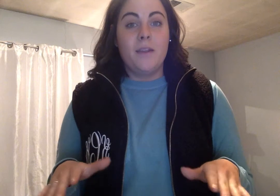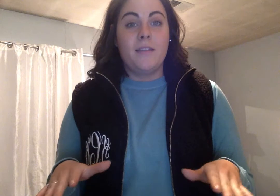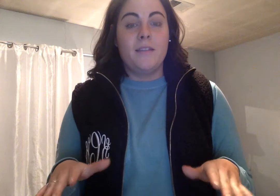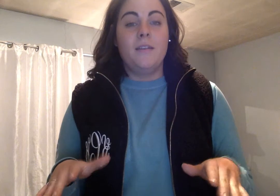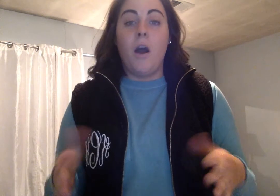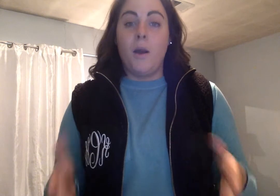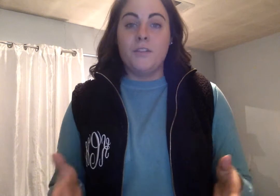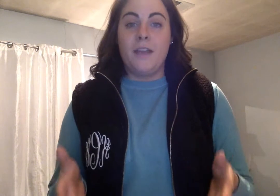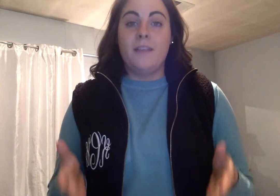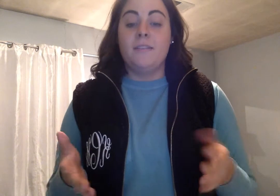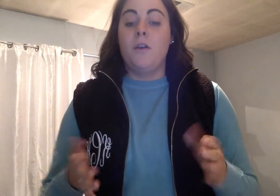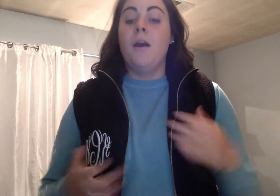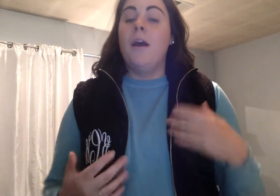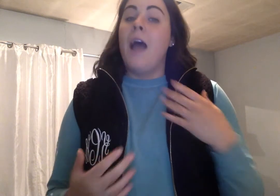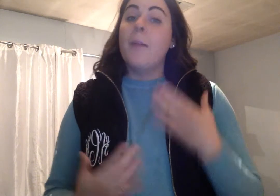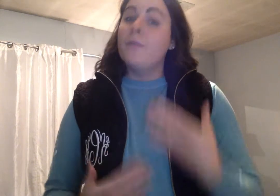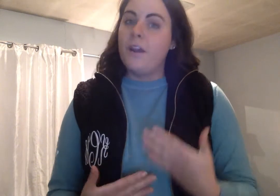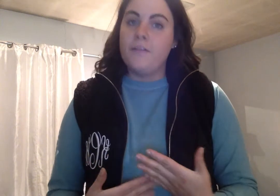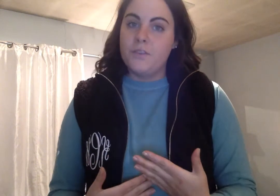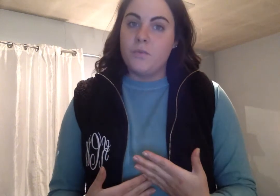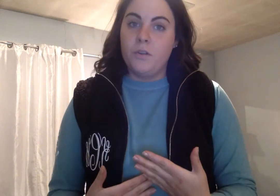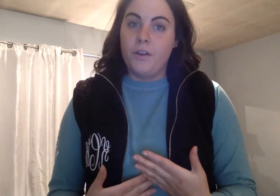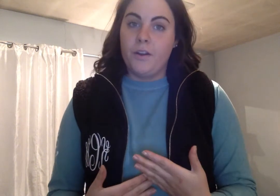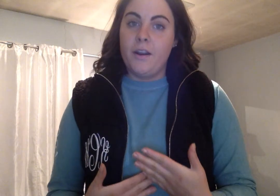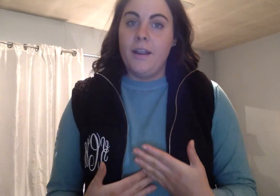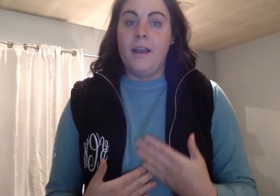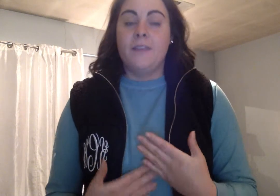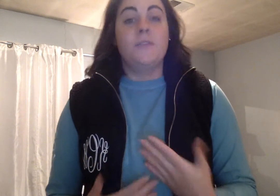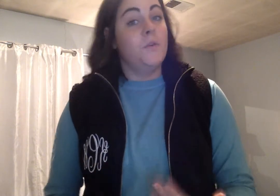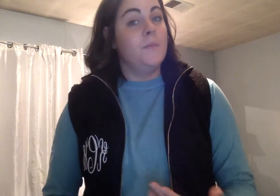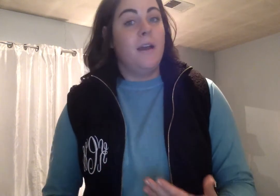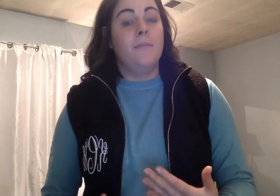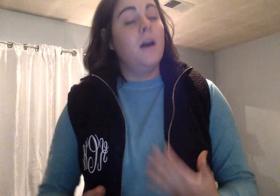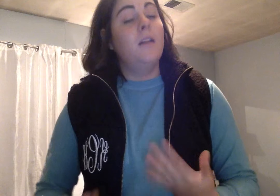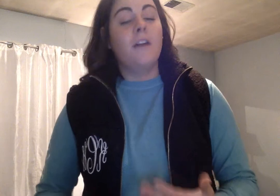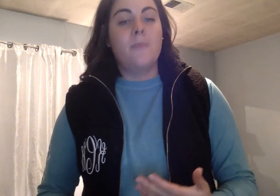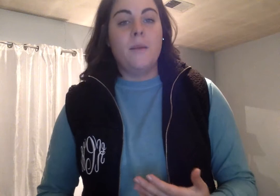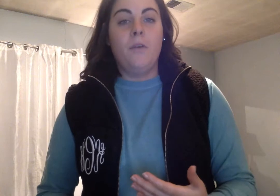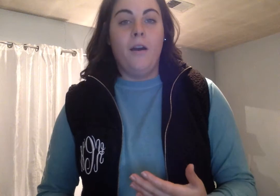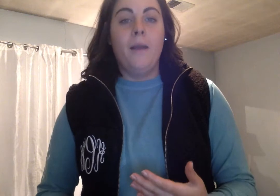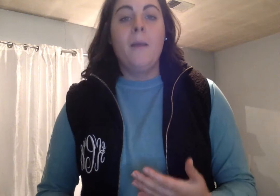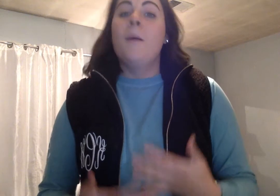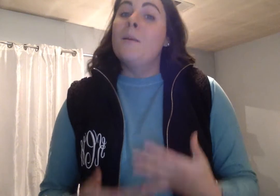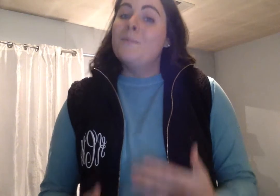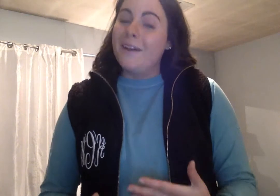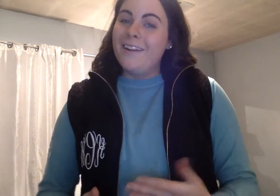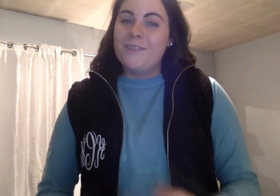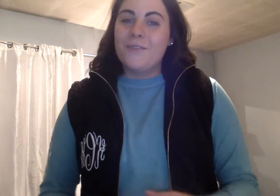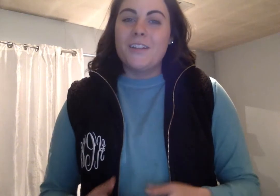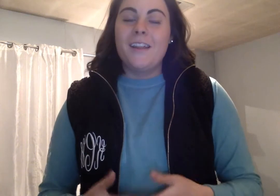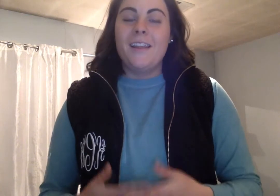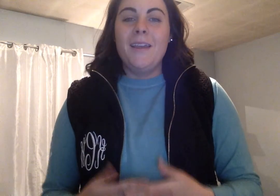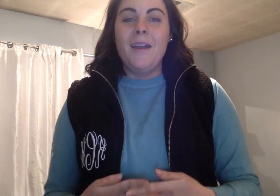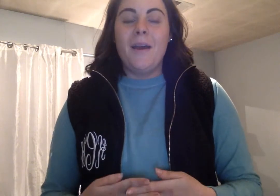with objects, and so I'm a very visual learner, and I assume that a lot of people are, but unfortunately,